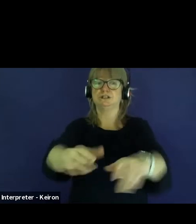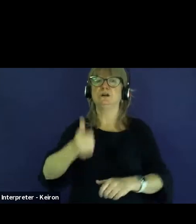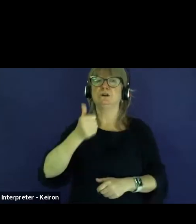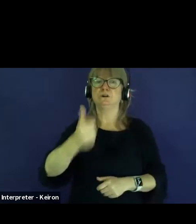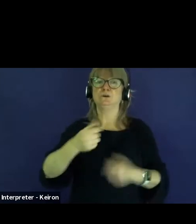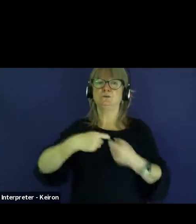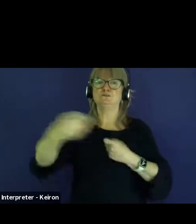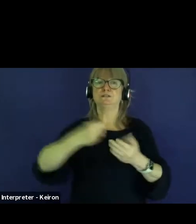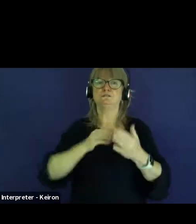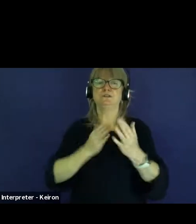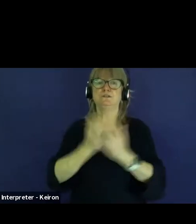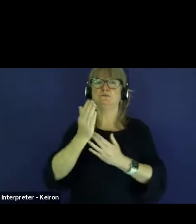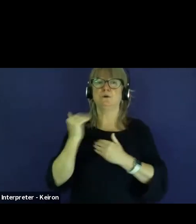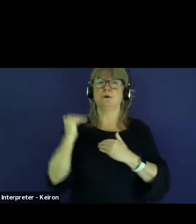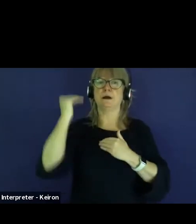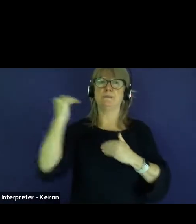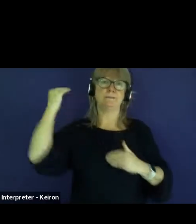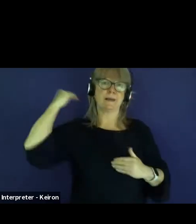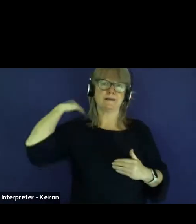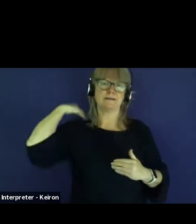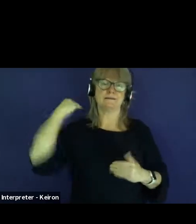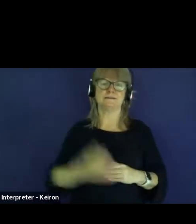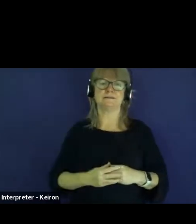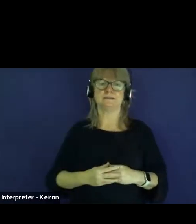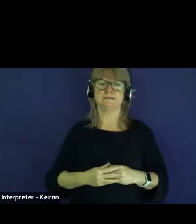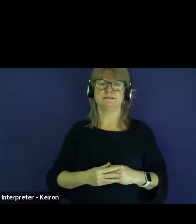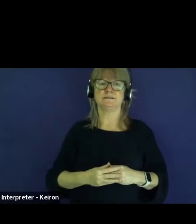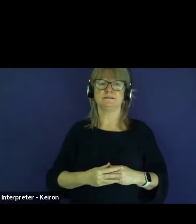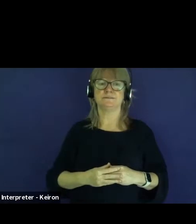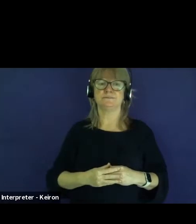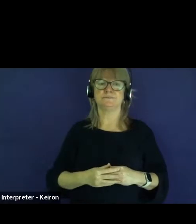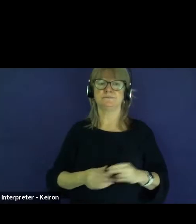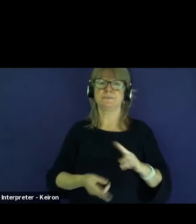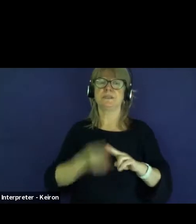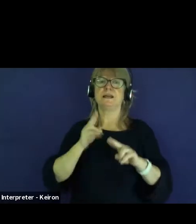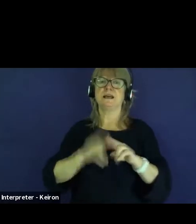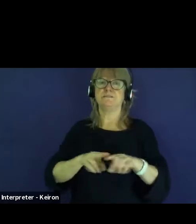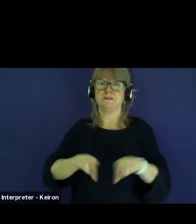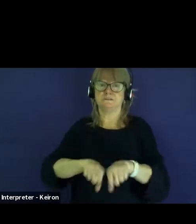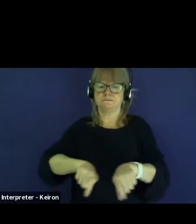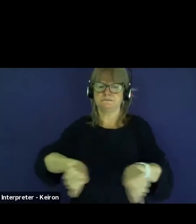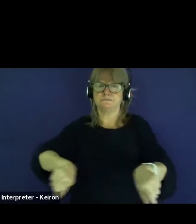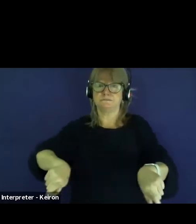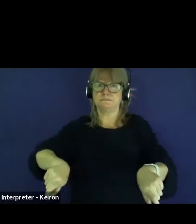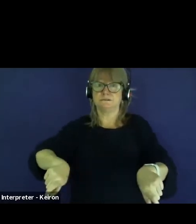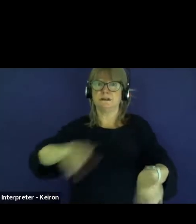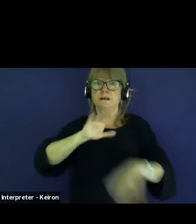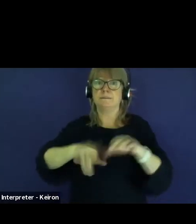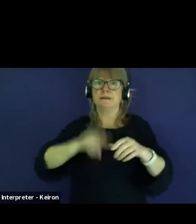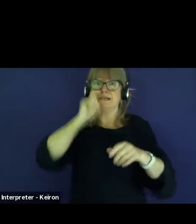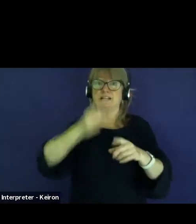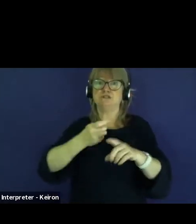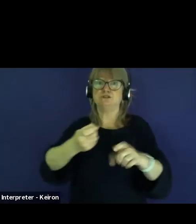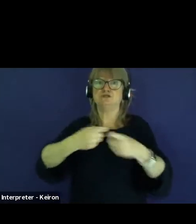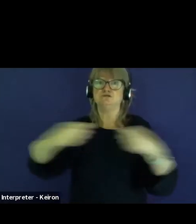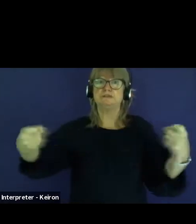back, and the further we move our legs away from our body, we get a nice stretch in our groin as well. We're just going to